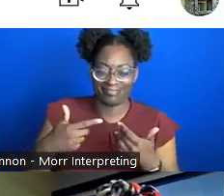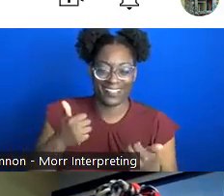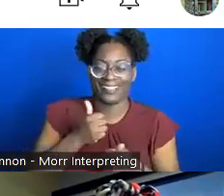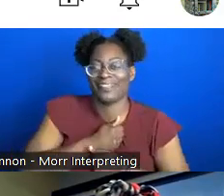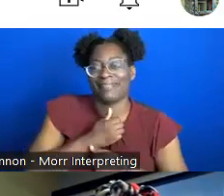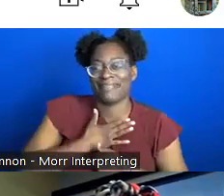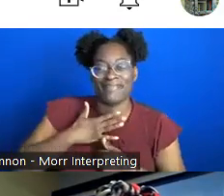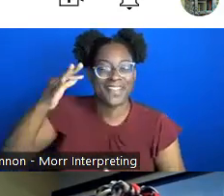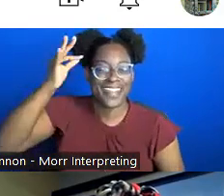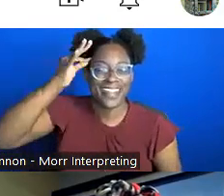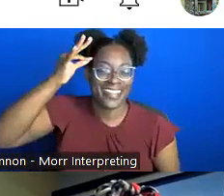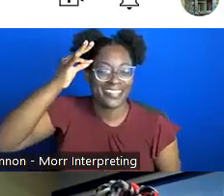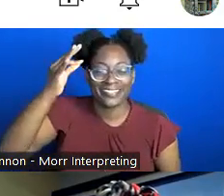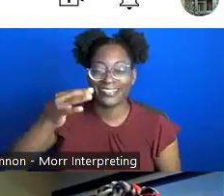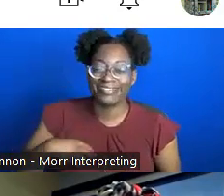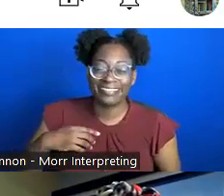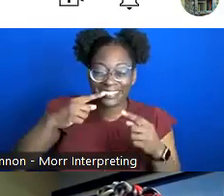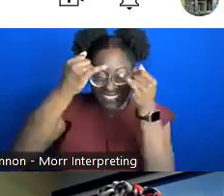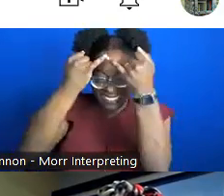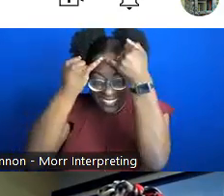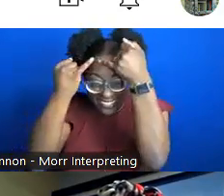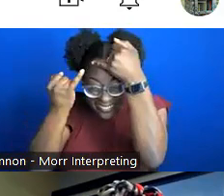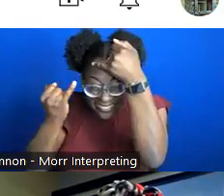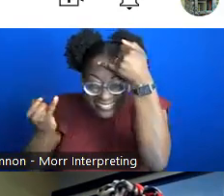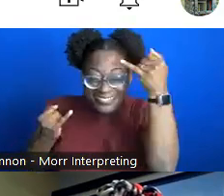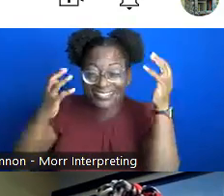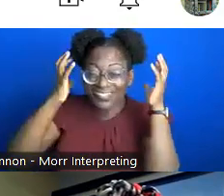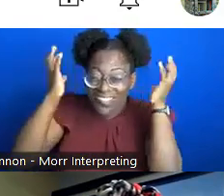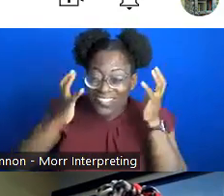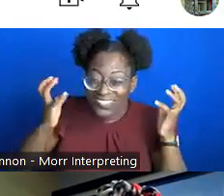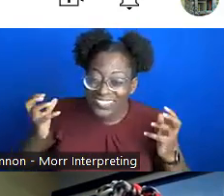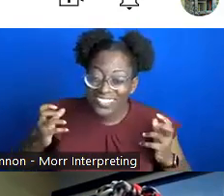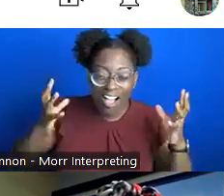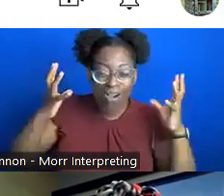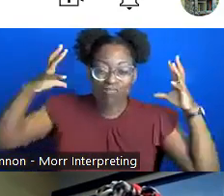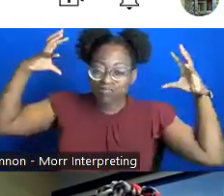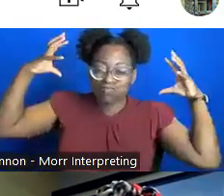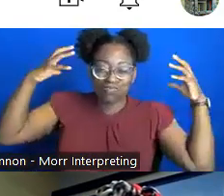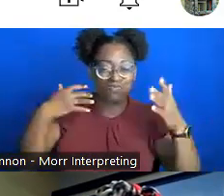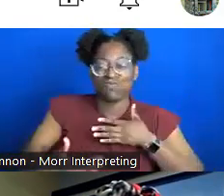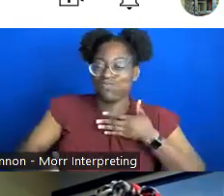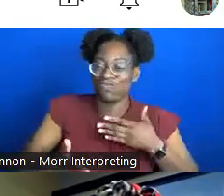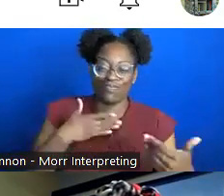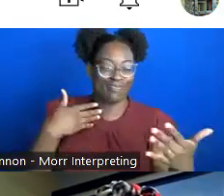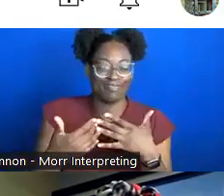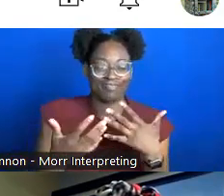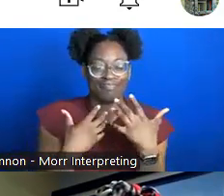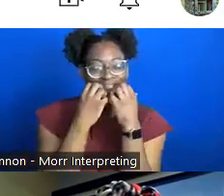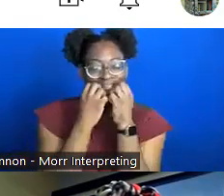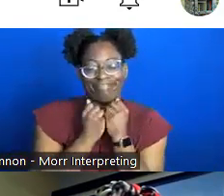Kinky, curly fro, beads, volleys, bows. I love my